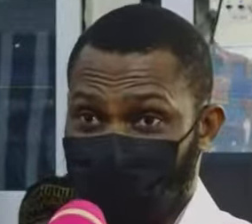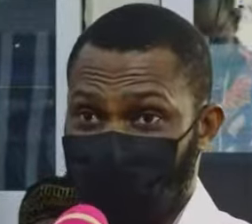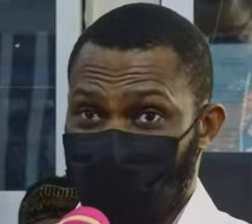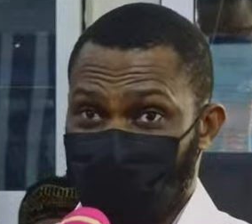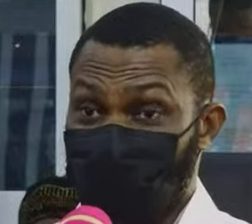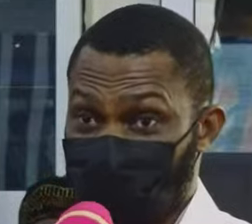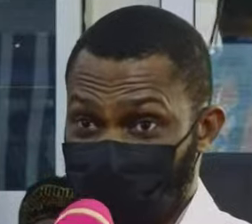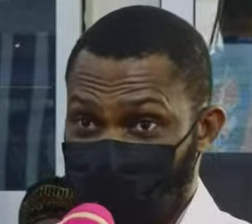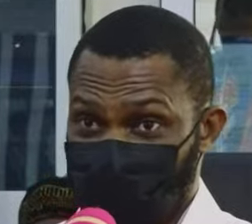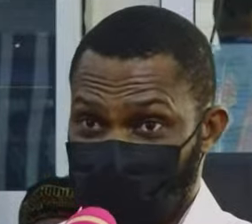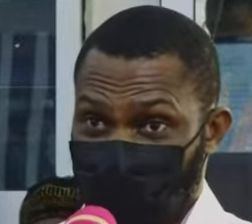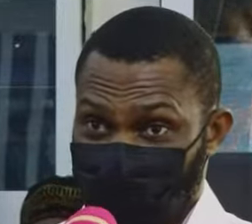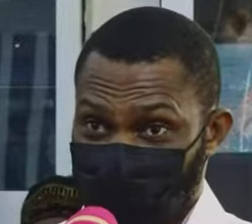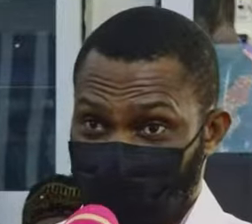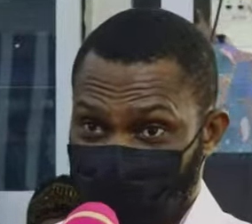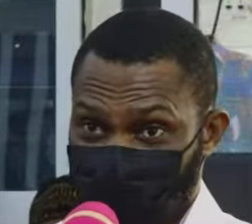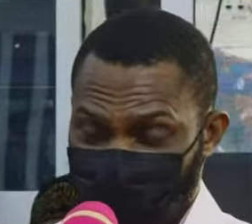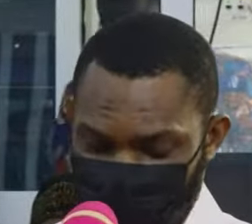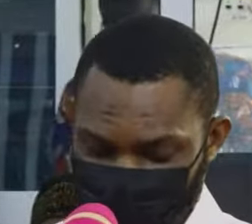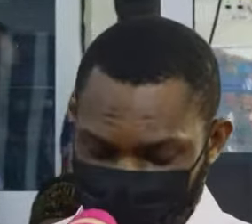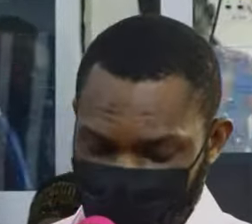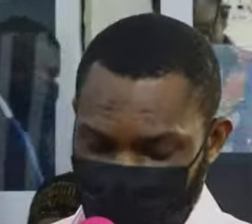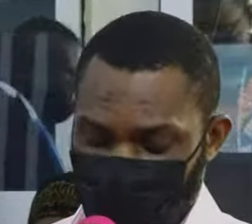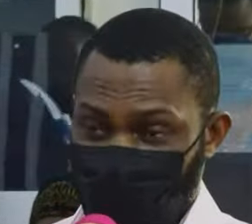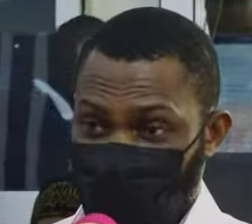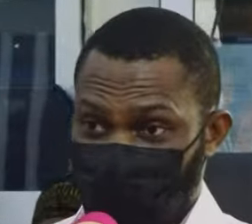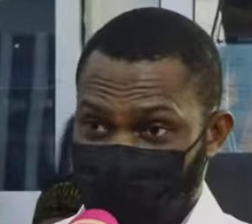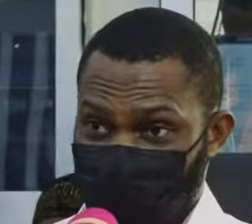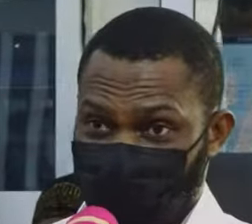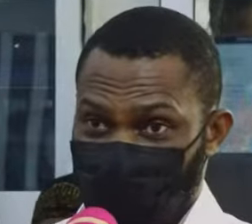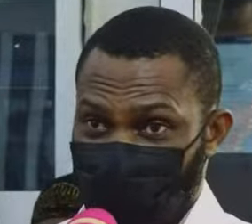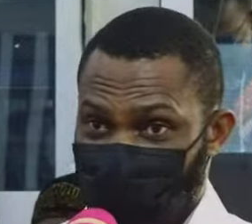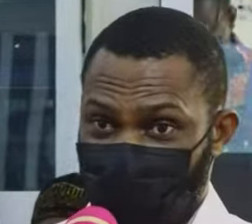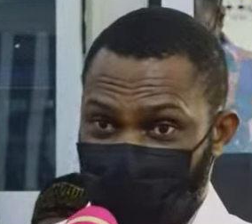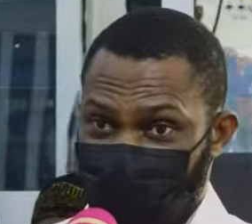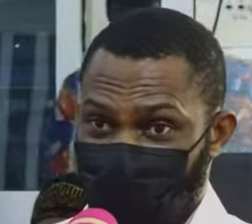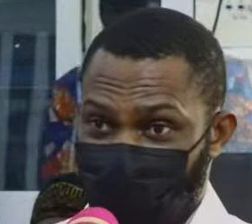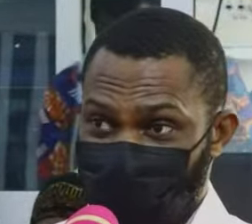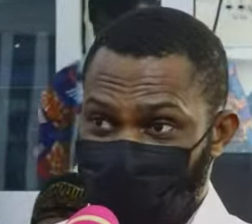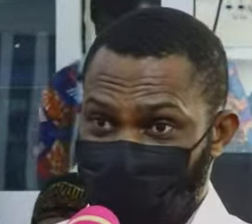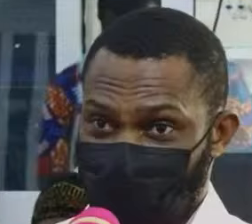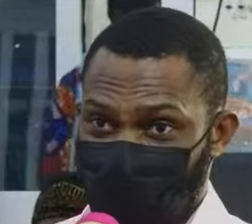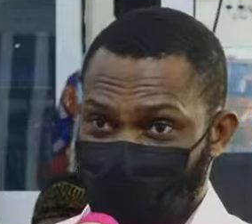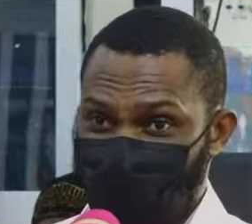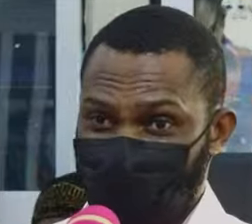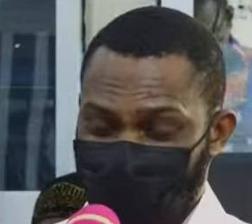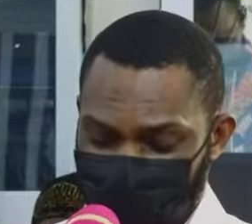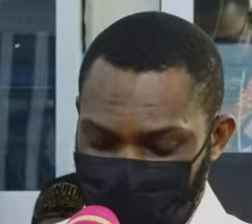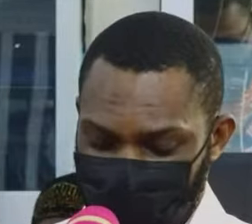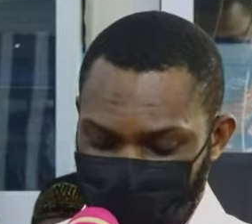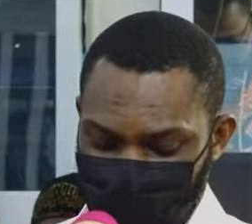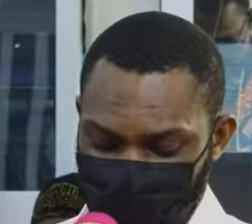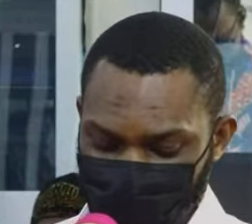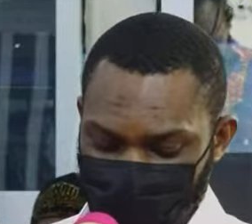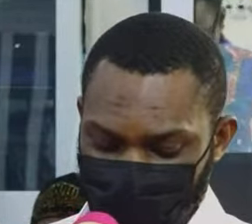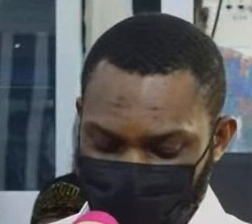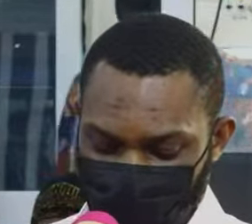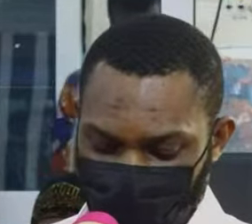about 5 boats, patrol boats. I want to know if they are only there to keep